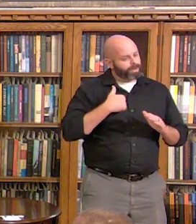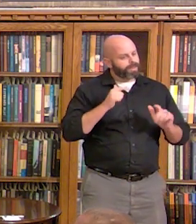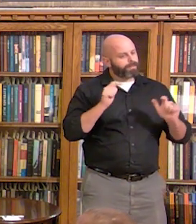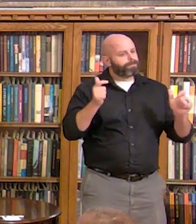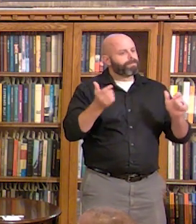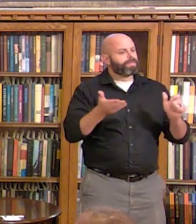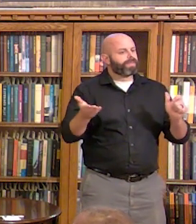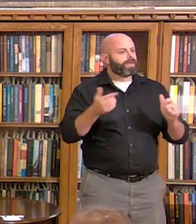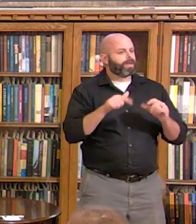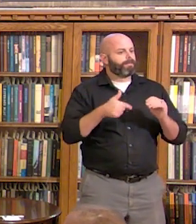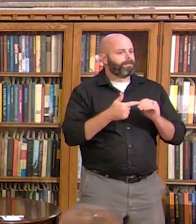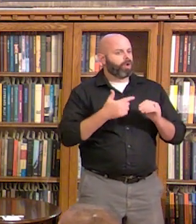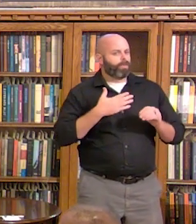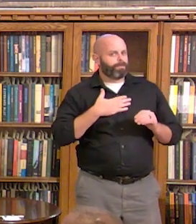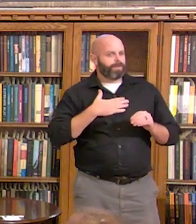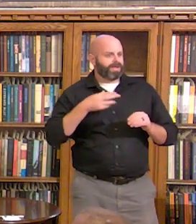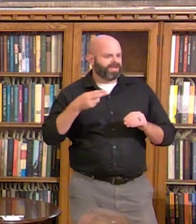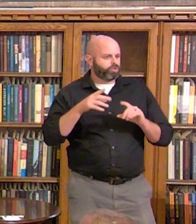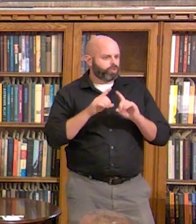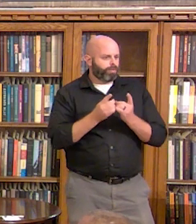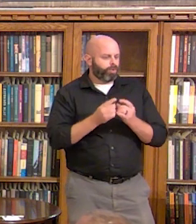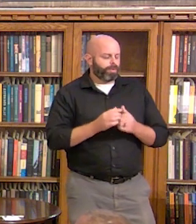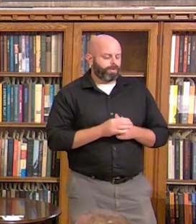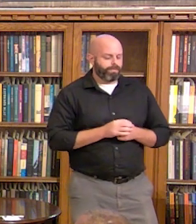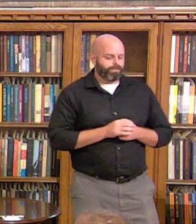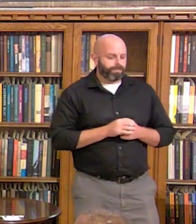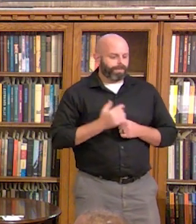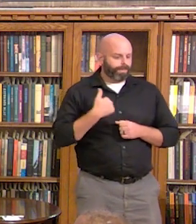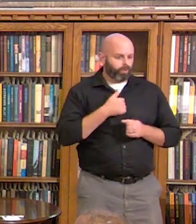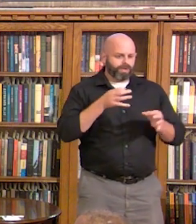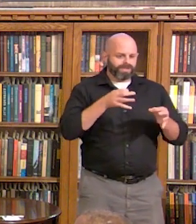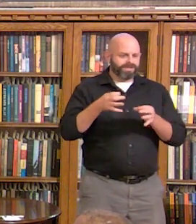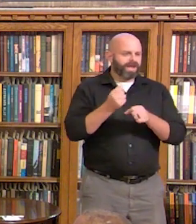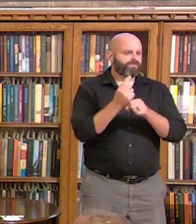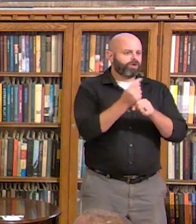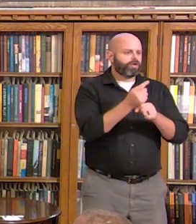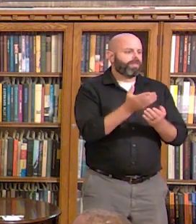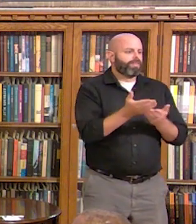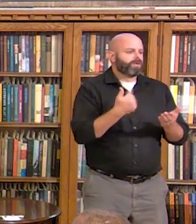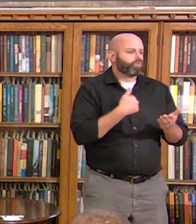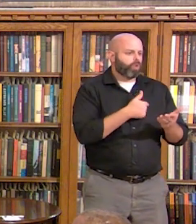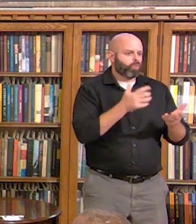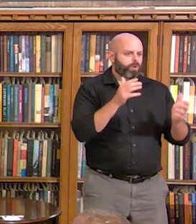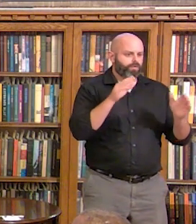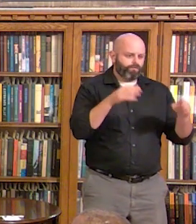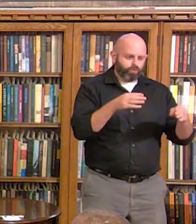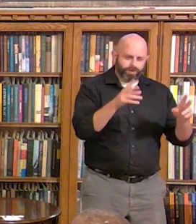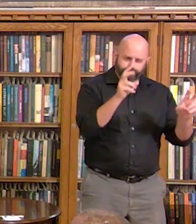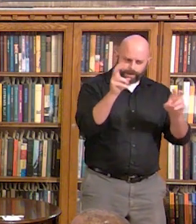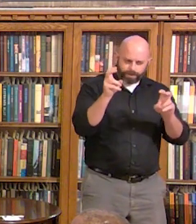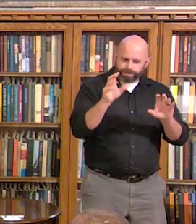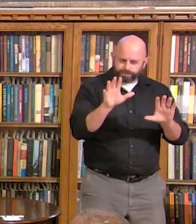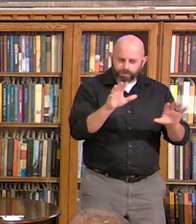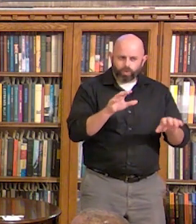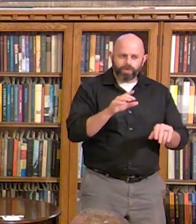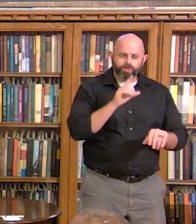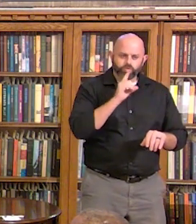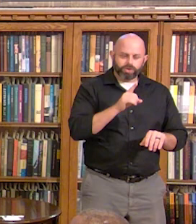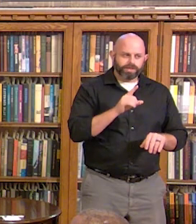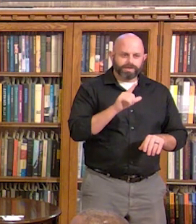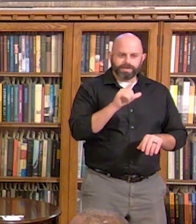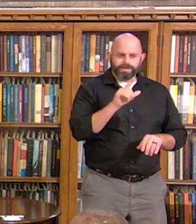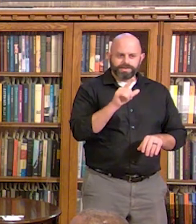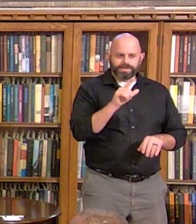my group of History department members we decide each year what themes you want to focus on so it's it's very much a living